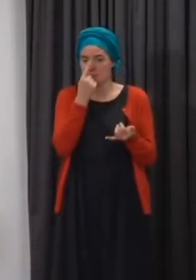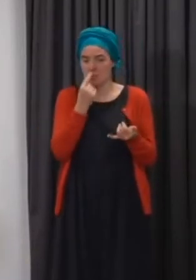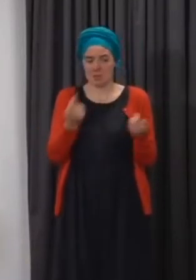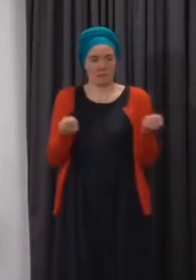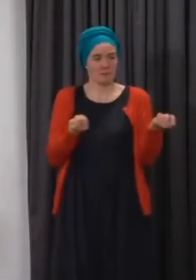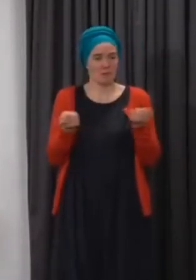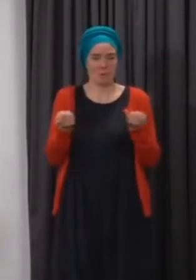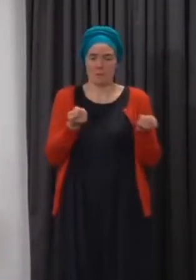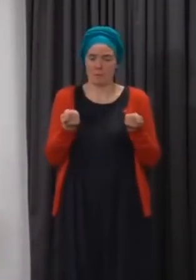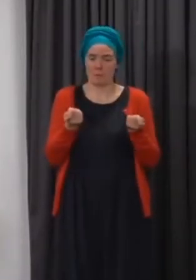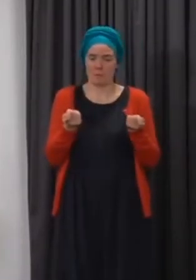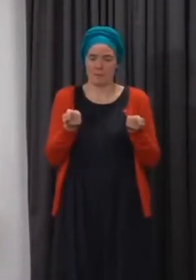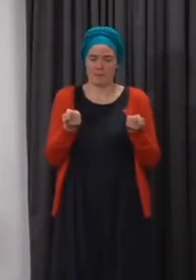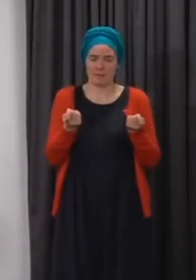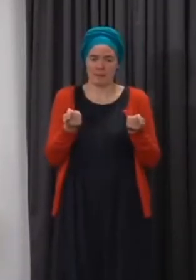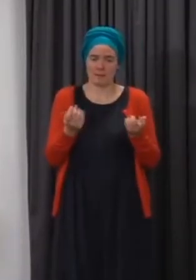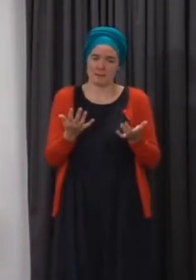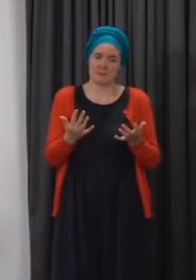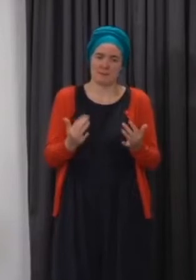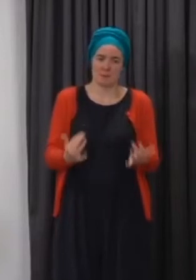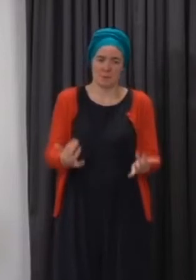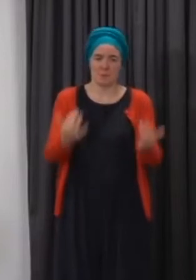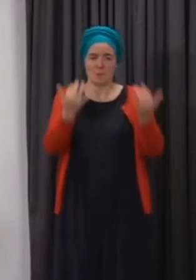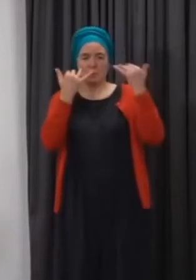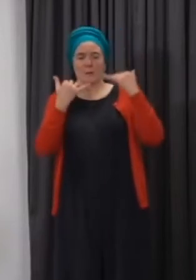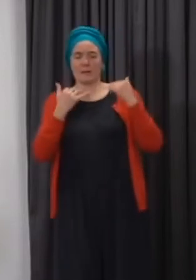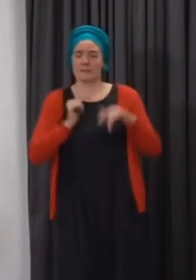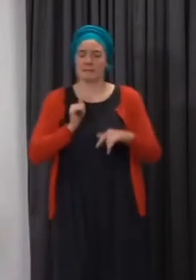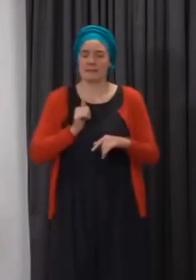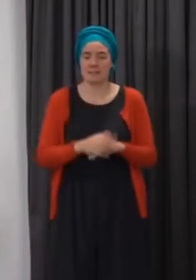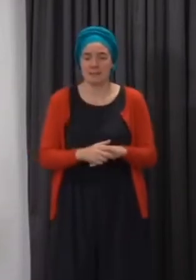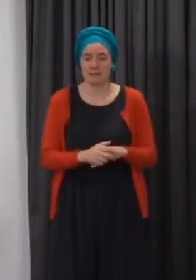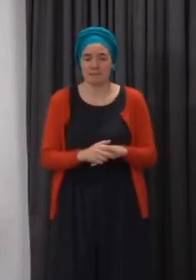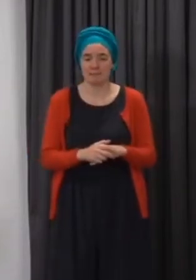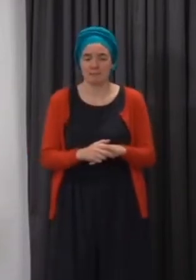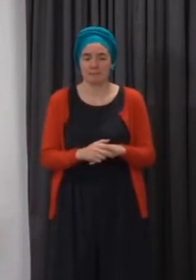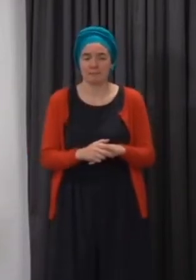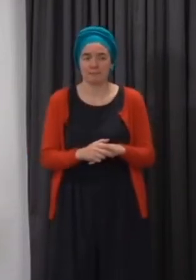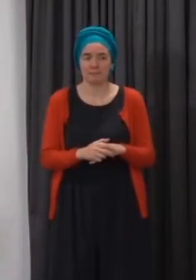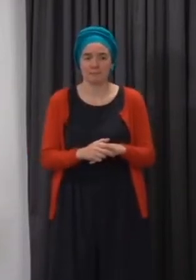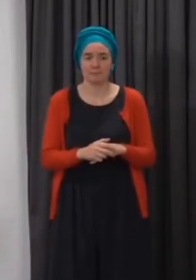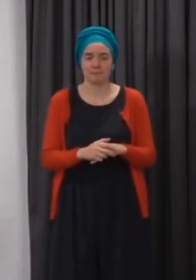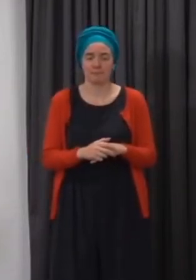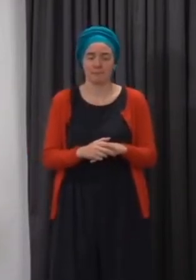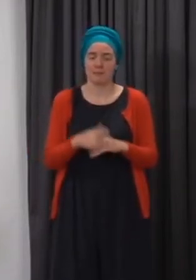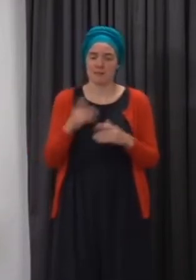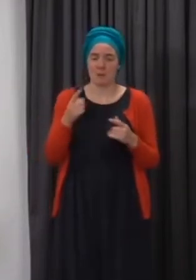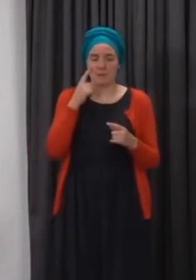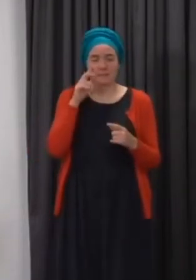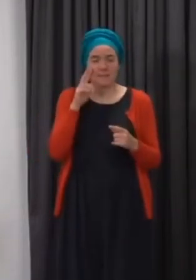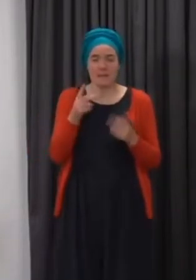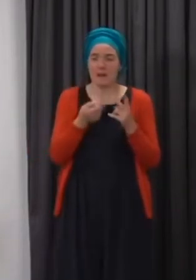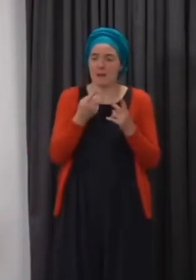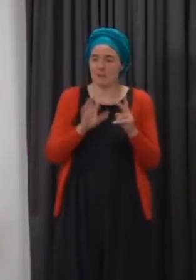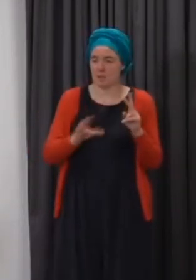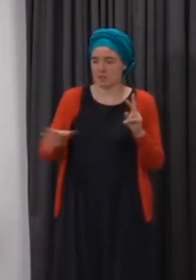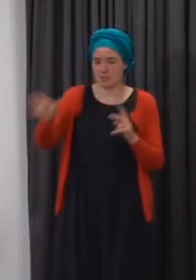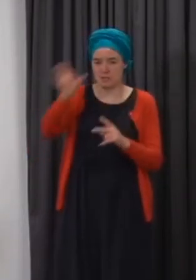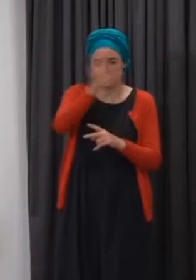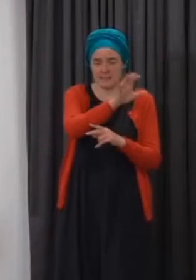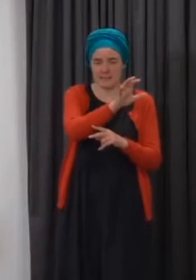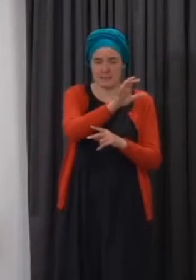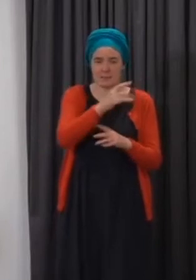respond to the peak that we were expecting. We were seeing international health systems being overwhelmed by patients coming